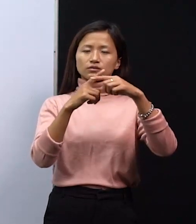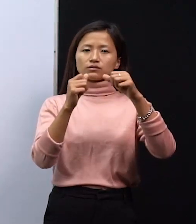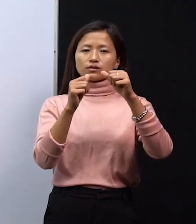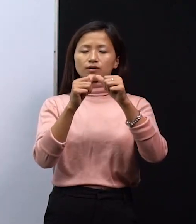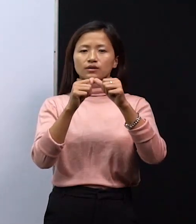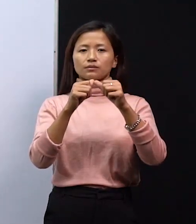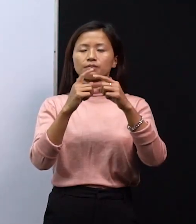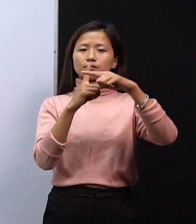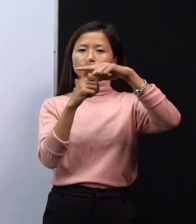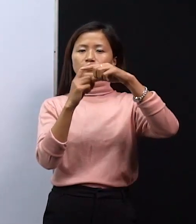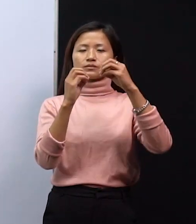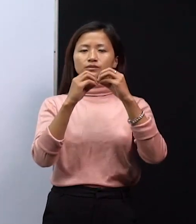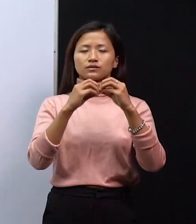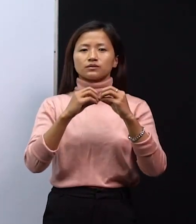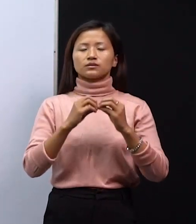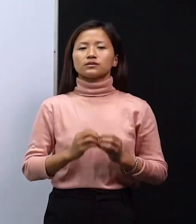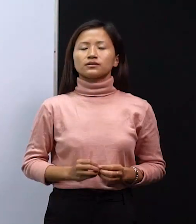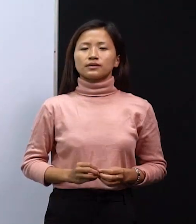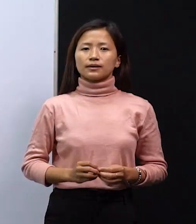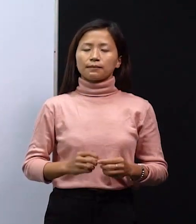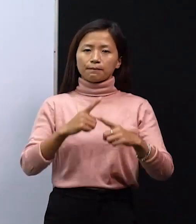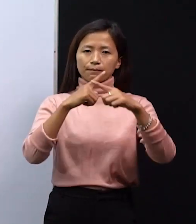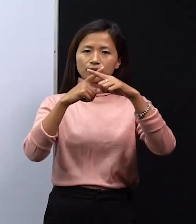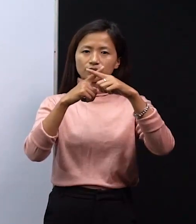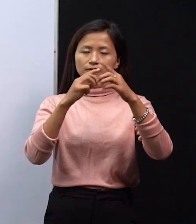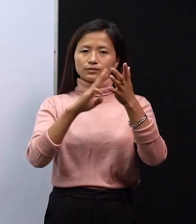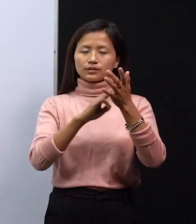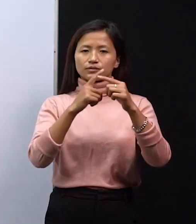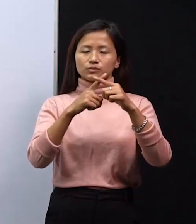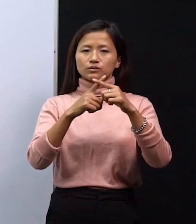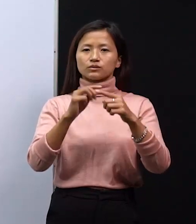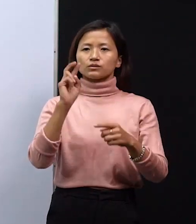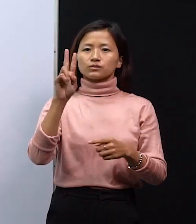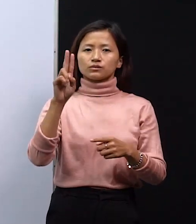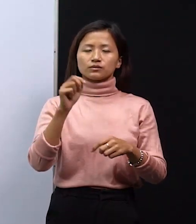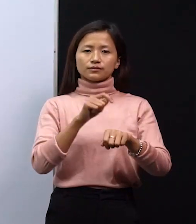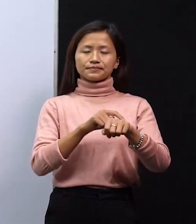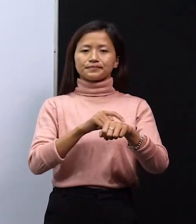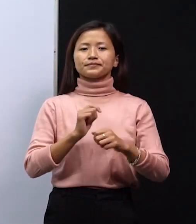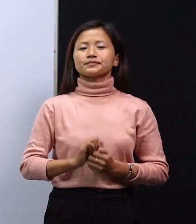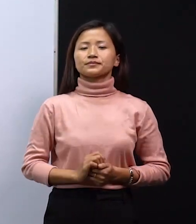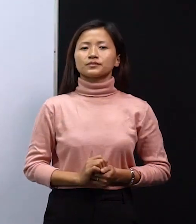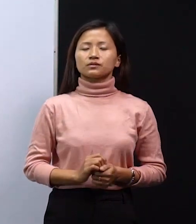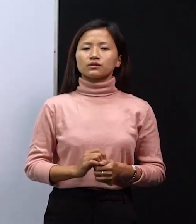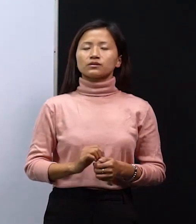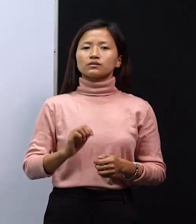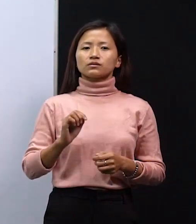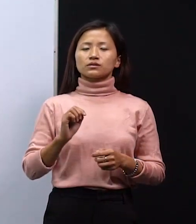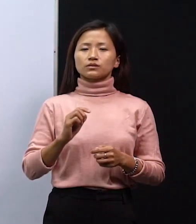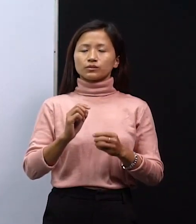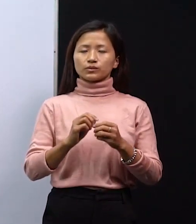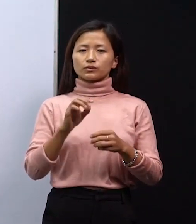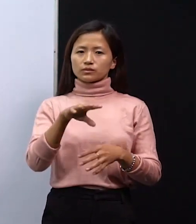b. That means I'm multiplying a plus b 2 times. Right? When you multiply 2 times, you get